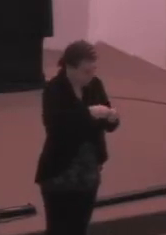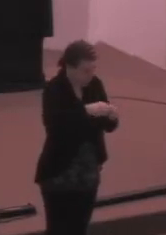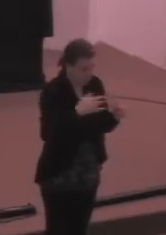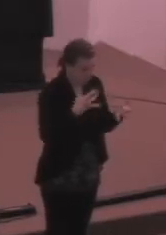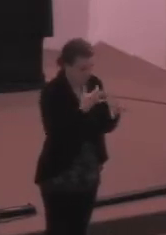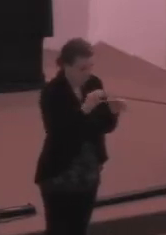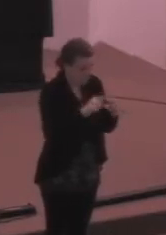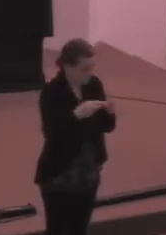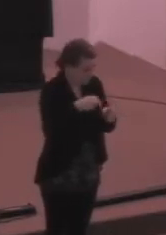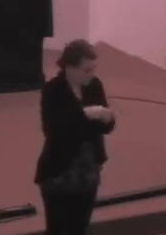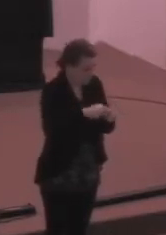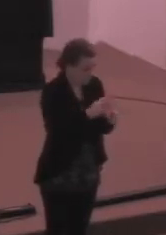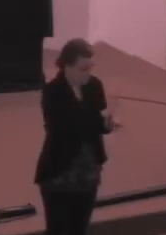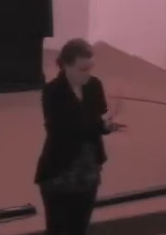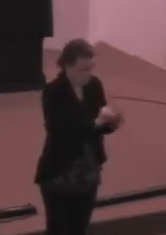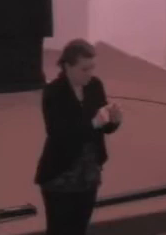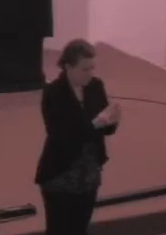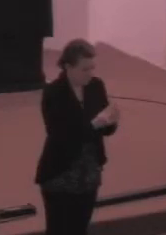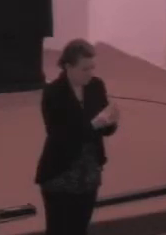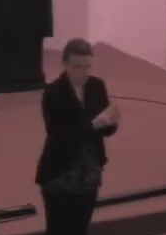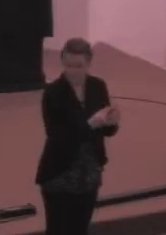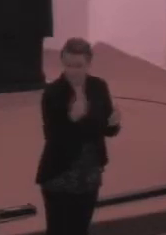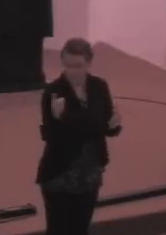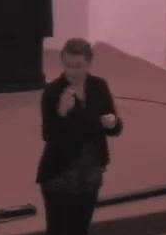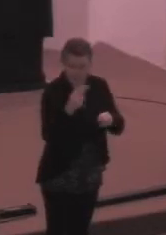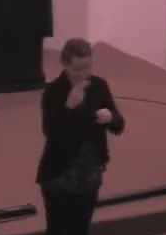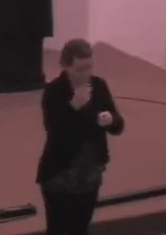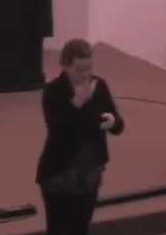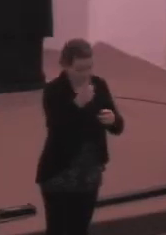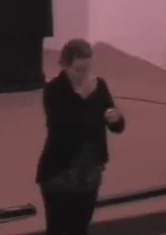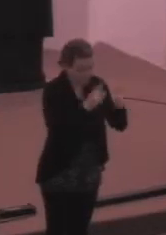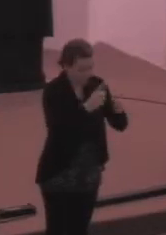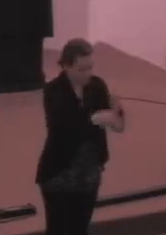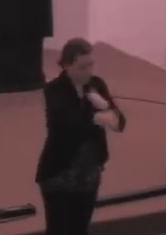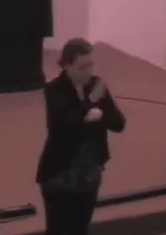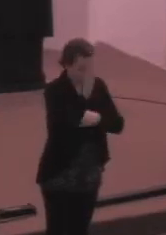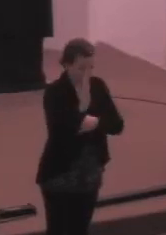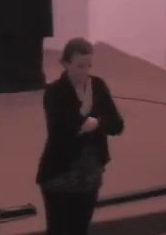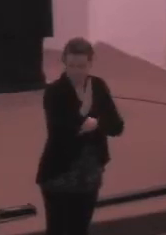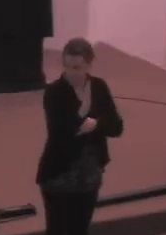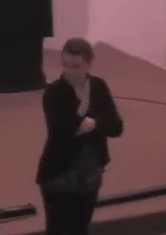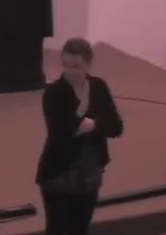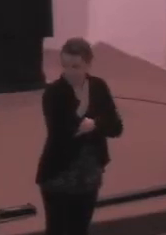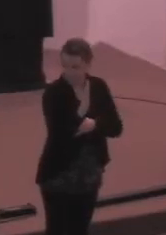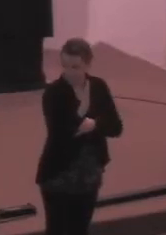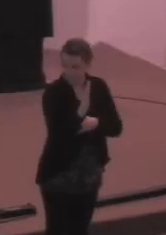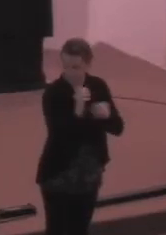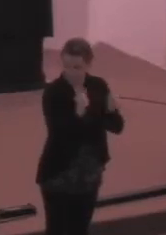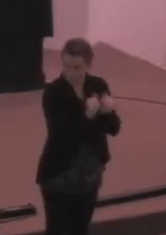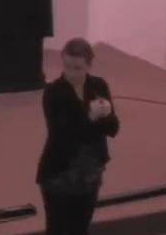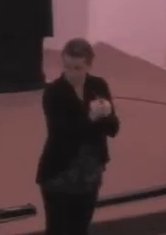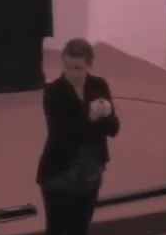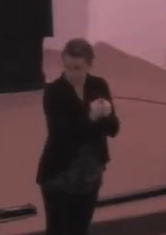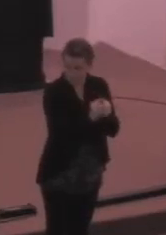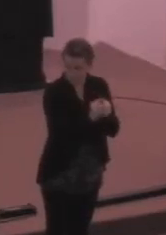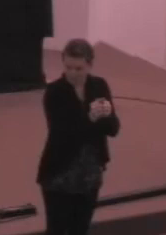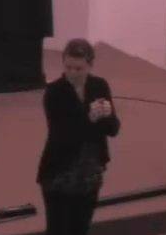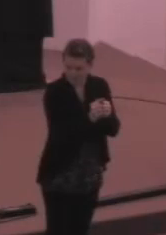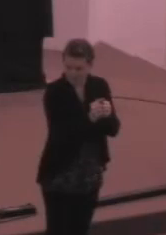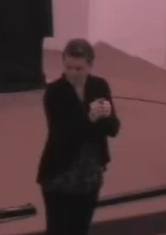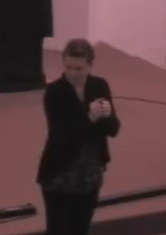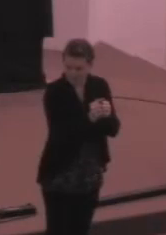free. It's just God. Everyone want to do that one? God. And then this is